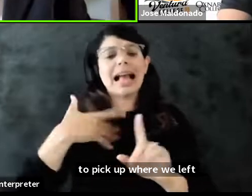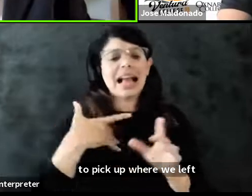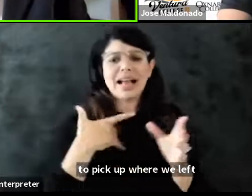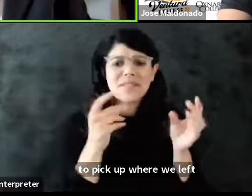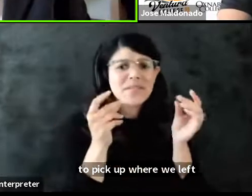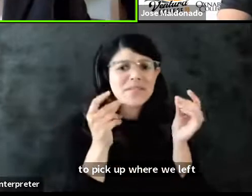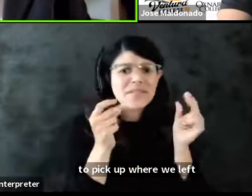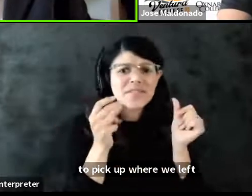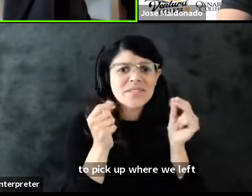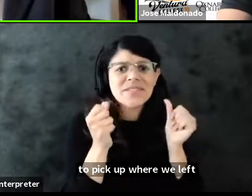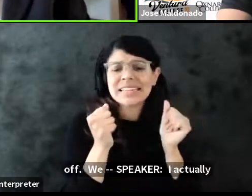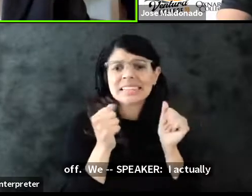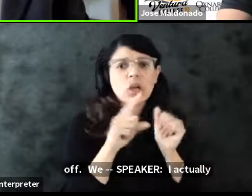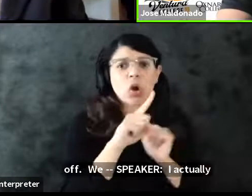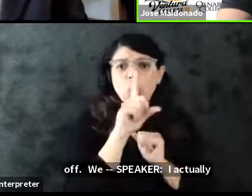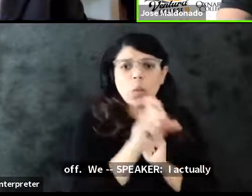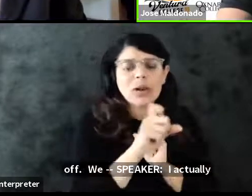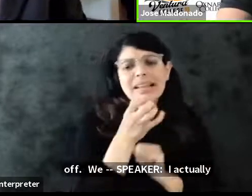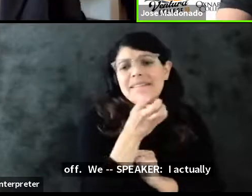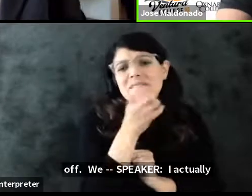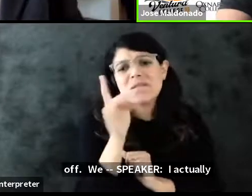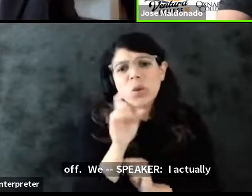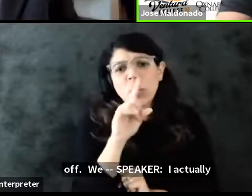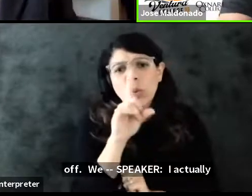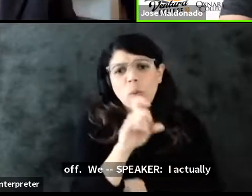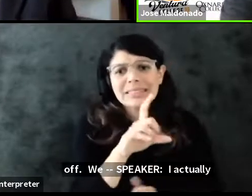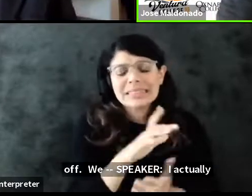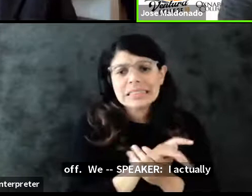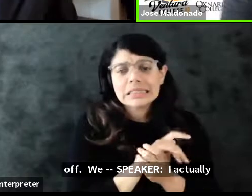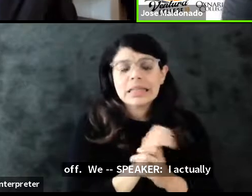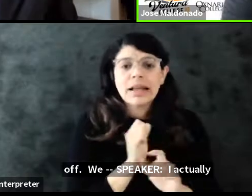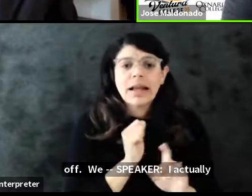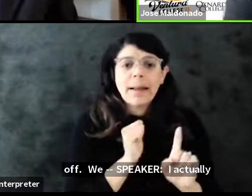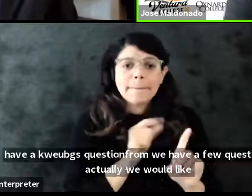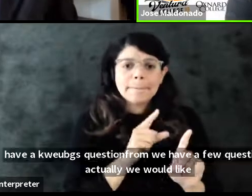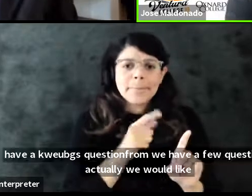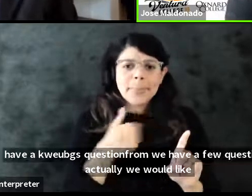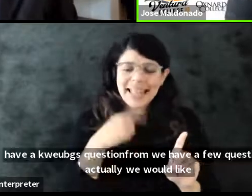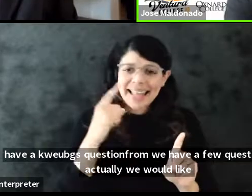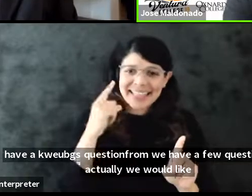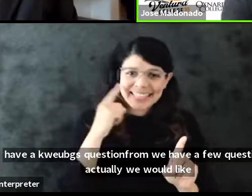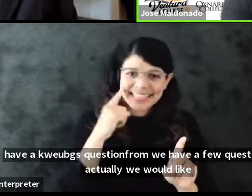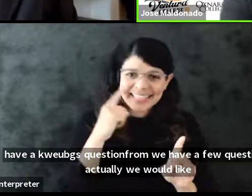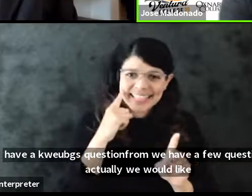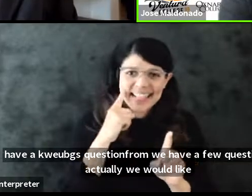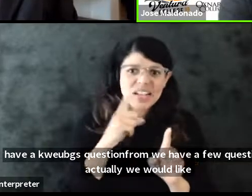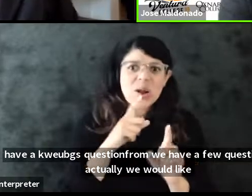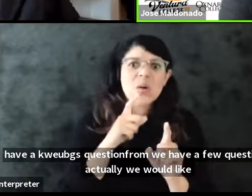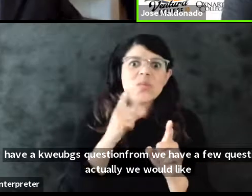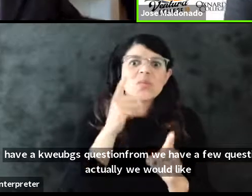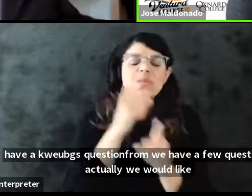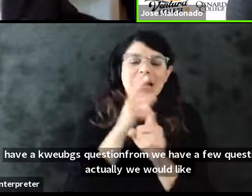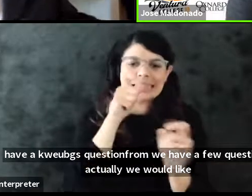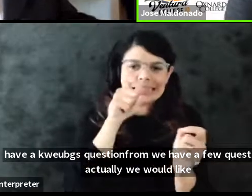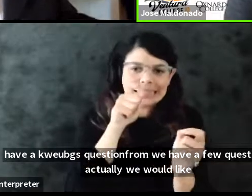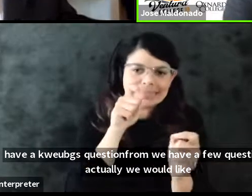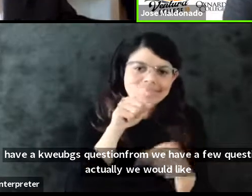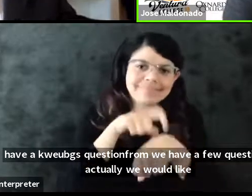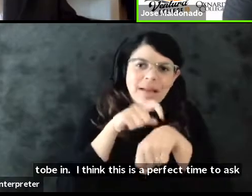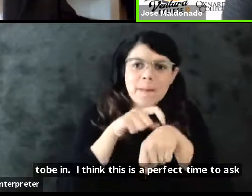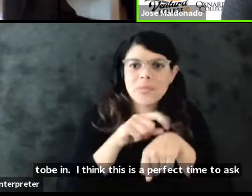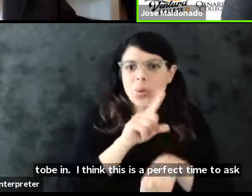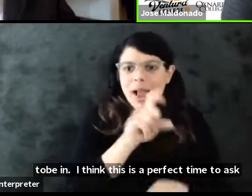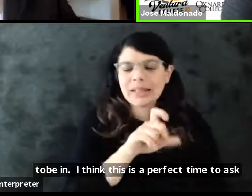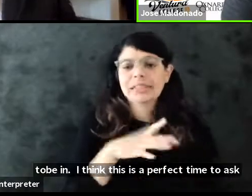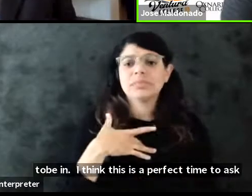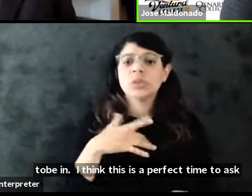few questions actually that we would like to bring in. Sure. And I think this is the perfect time to ask this one. So you were talking about how this generation has its